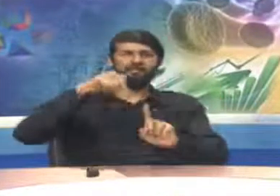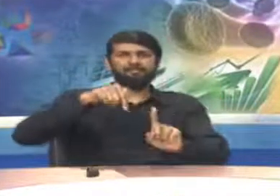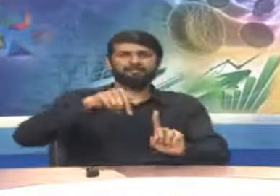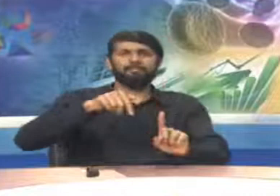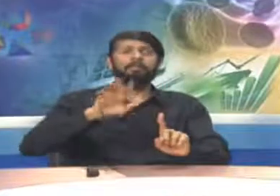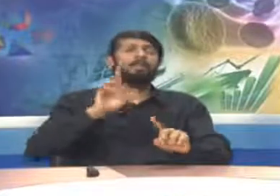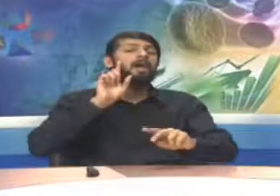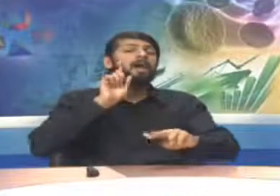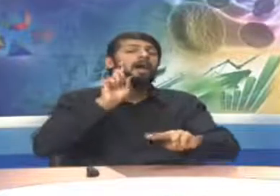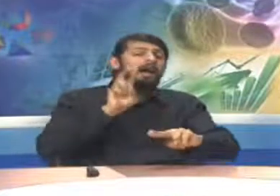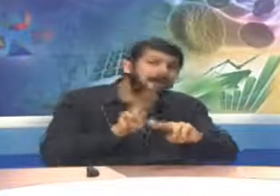dependent of him,